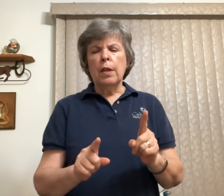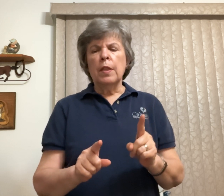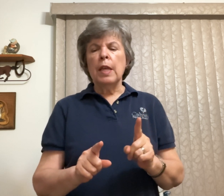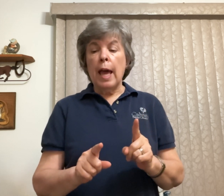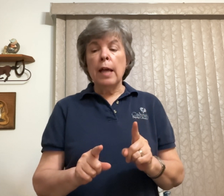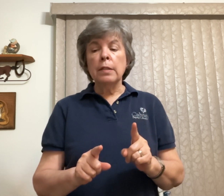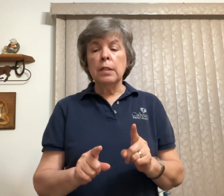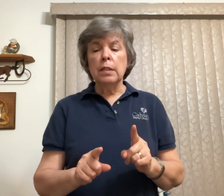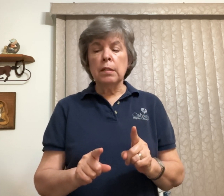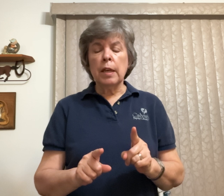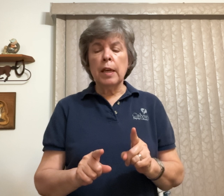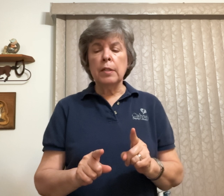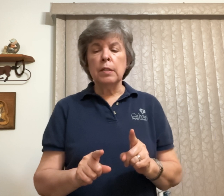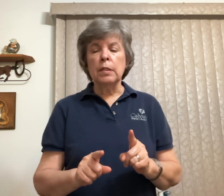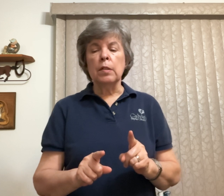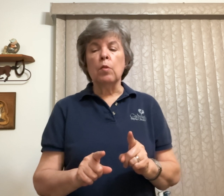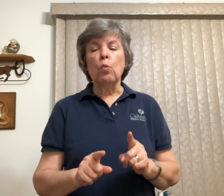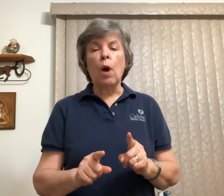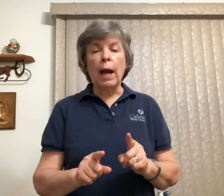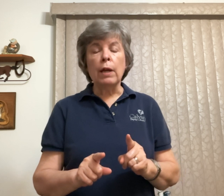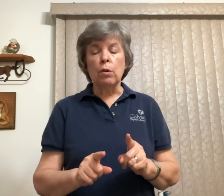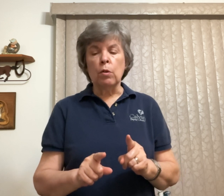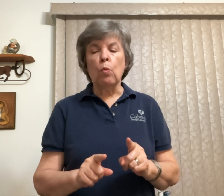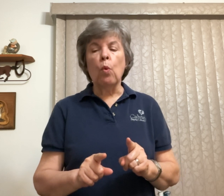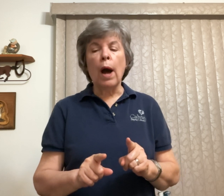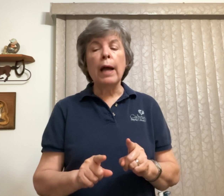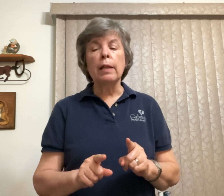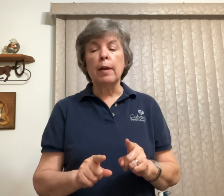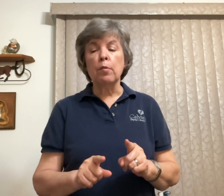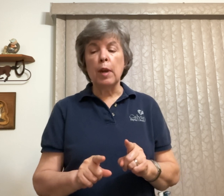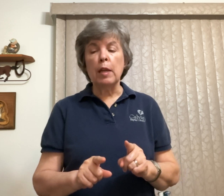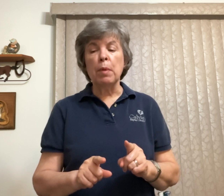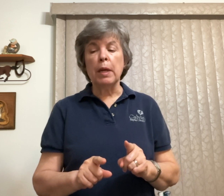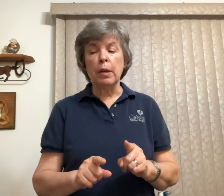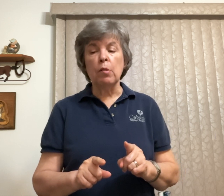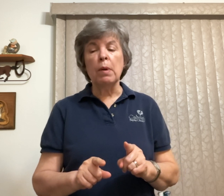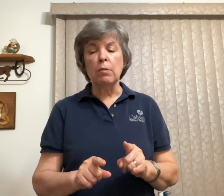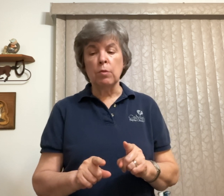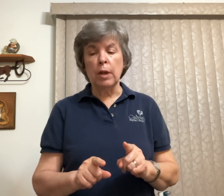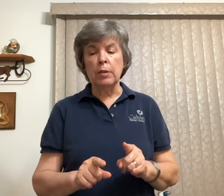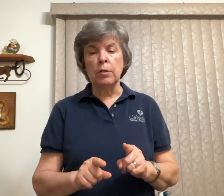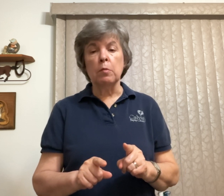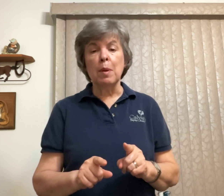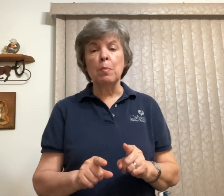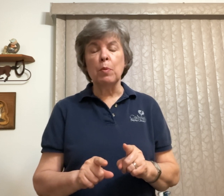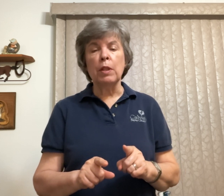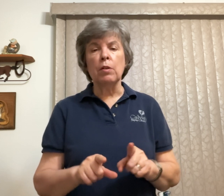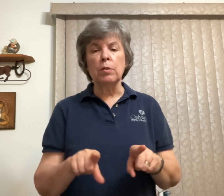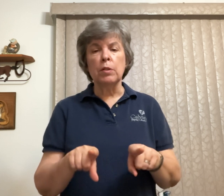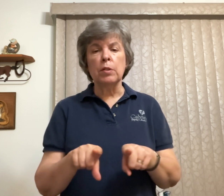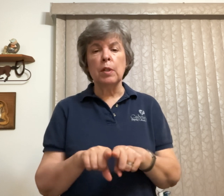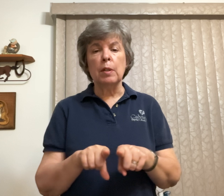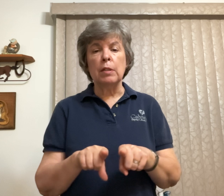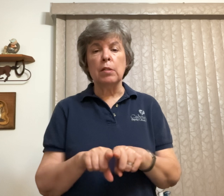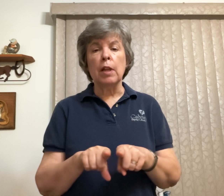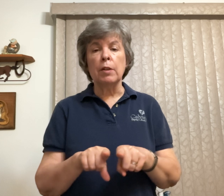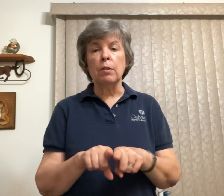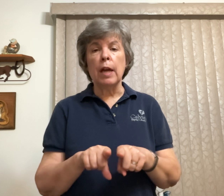The as in this case is a while I ran my hell-bound race. So remember we learned this as like or as,